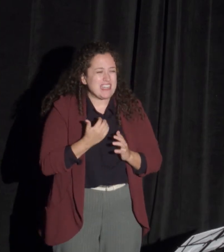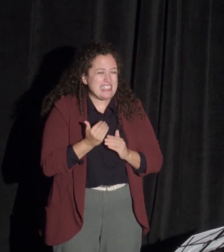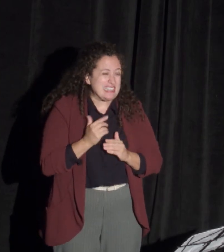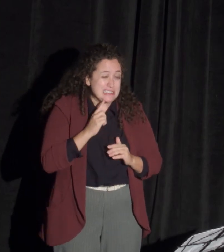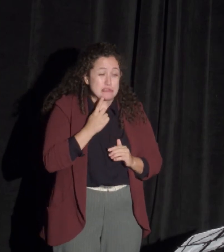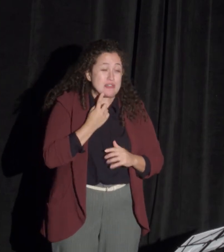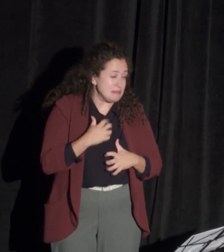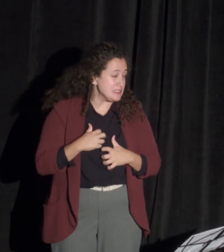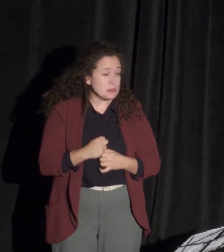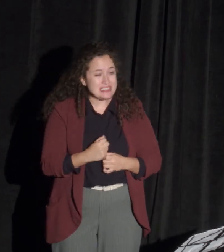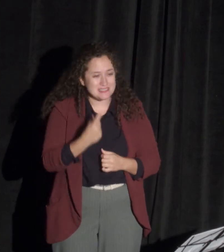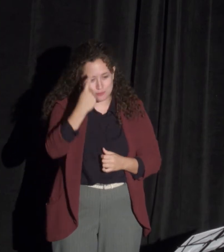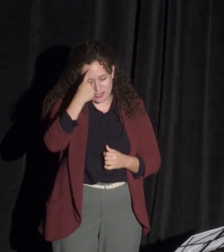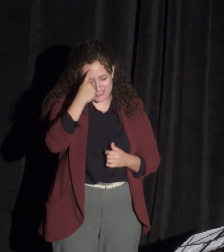nominees. Roshi Chen,